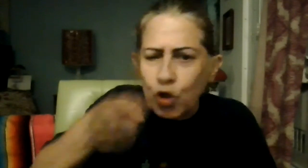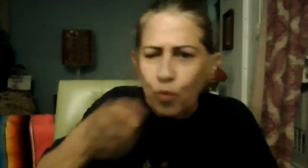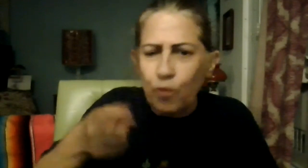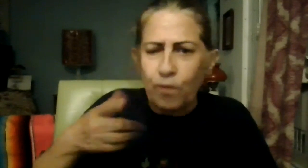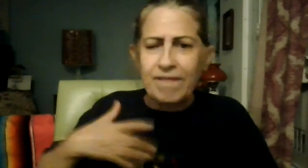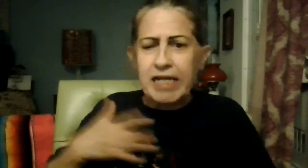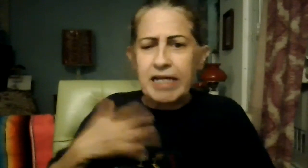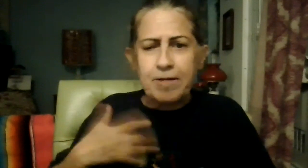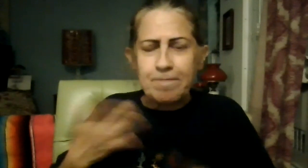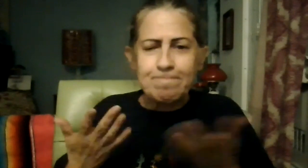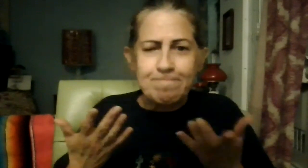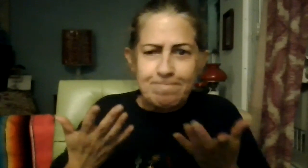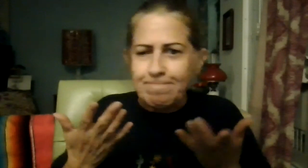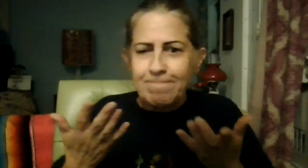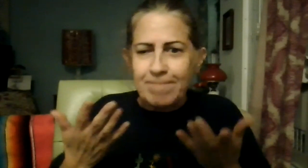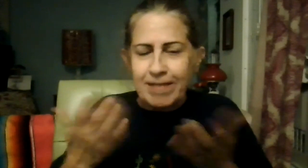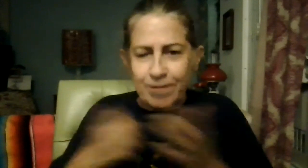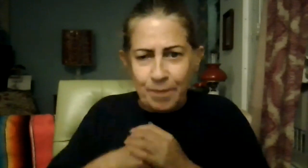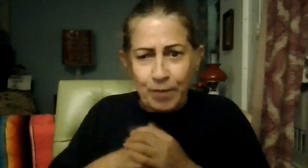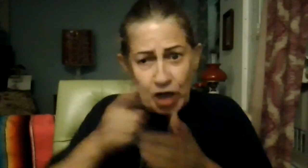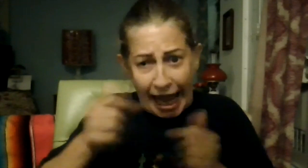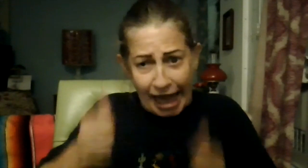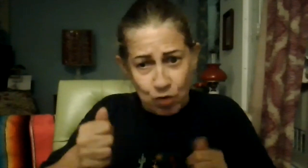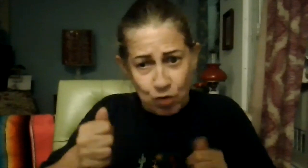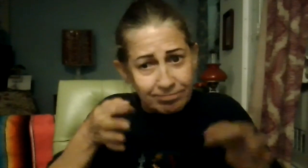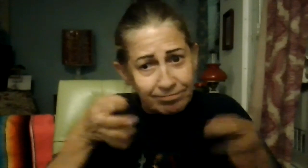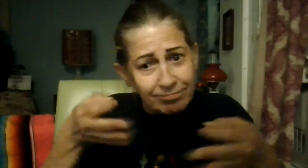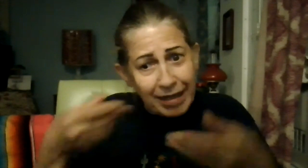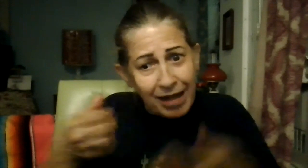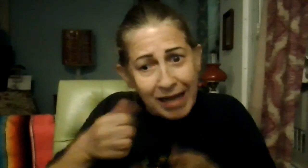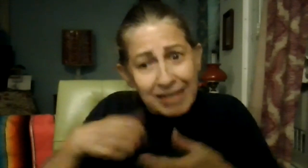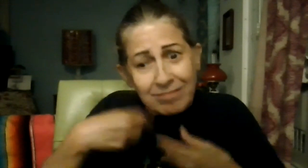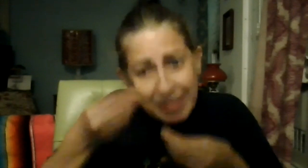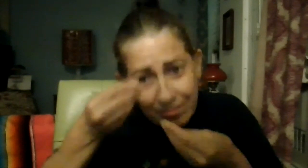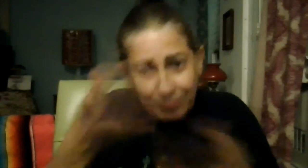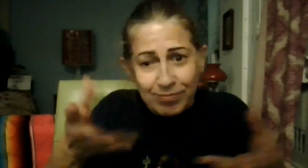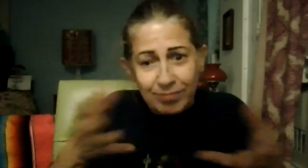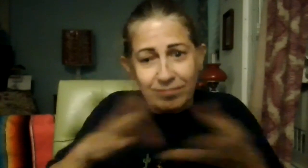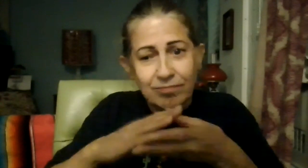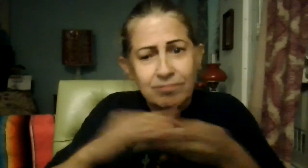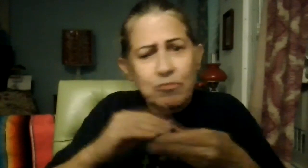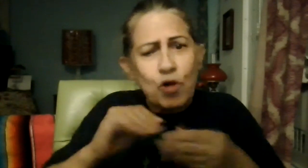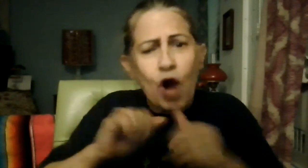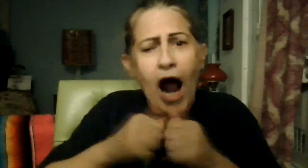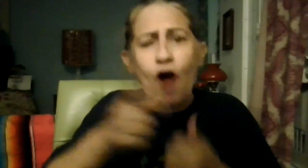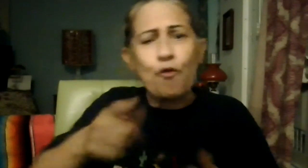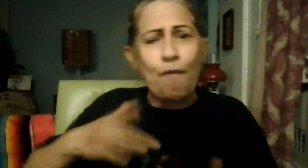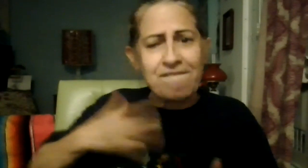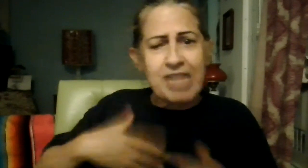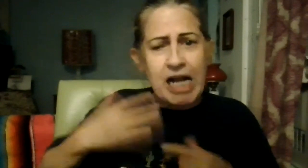been something that's impacted you? Just your sense on it. Are you able to talk about that and share